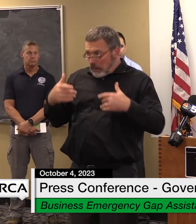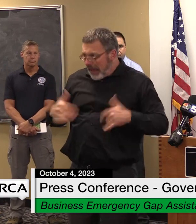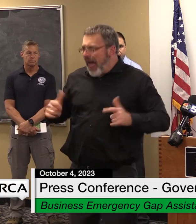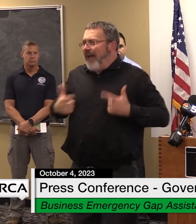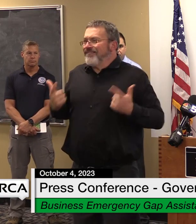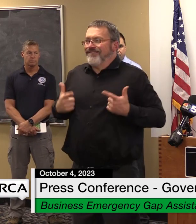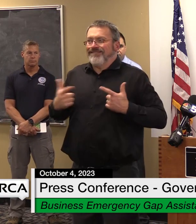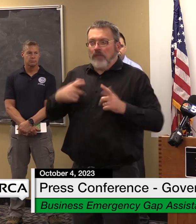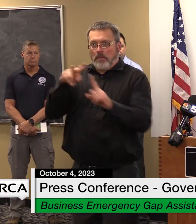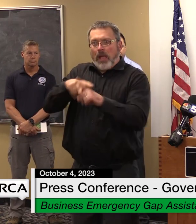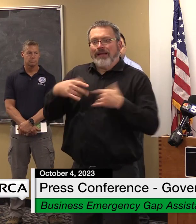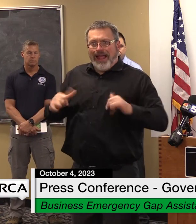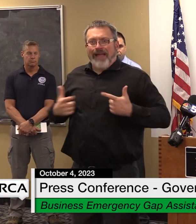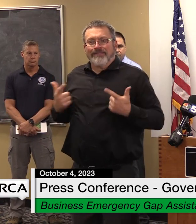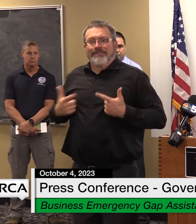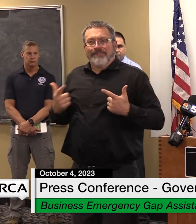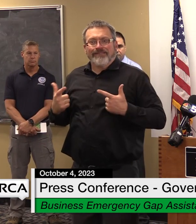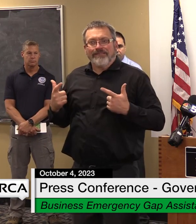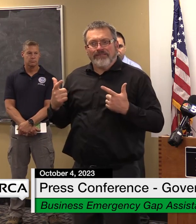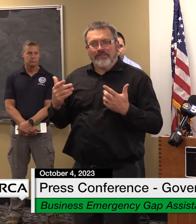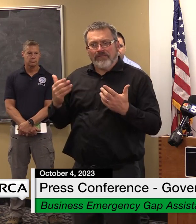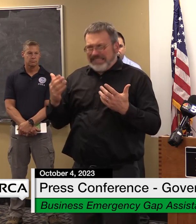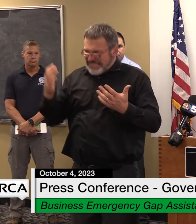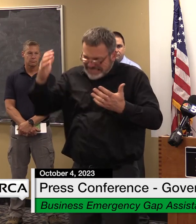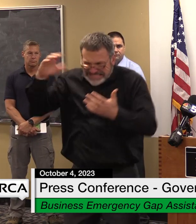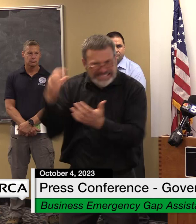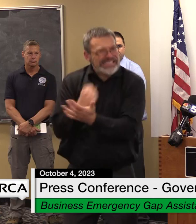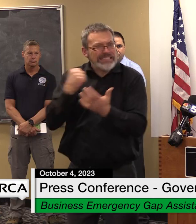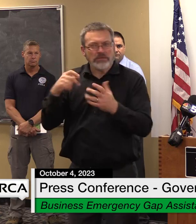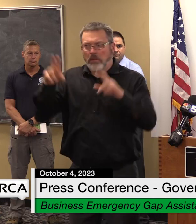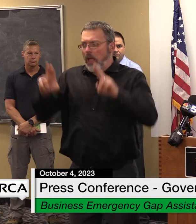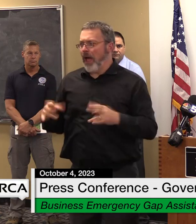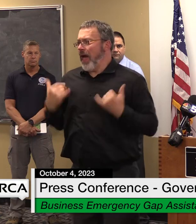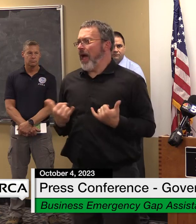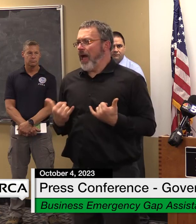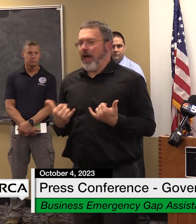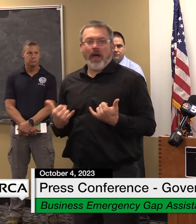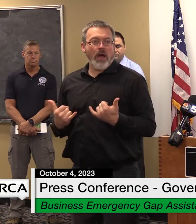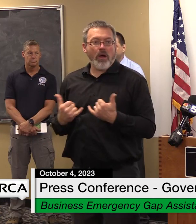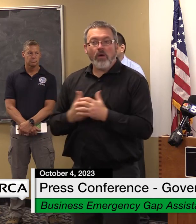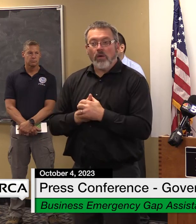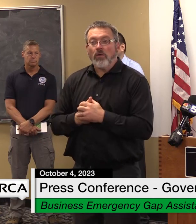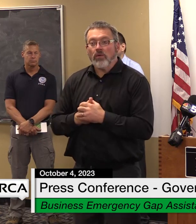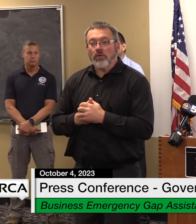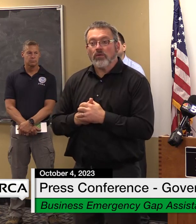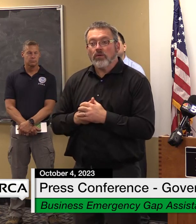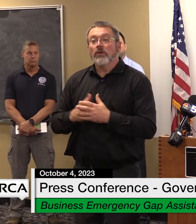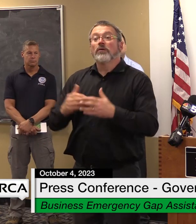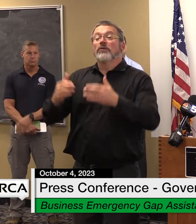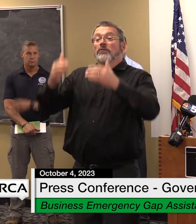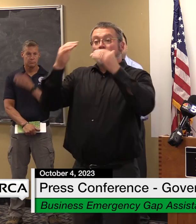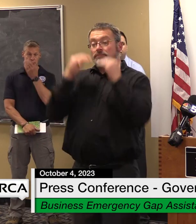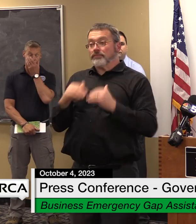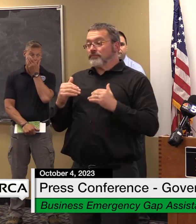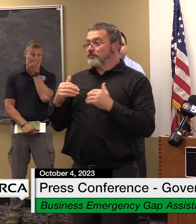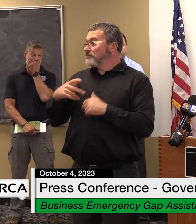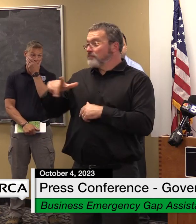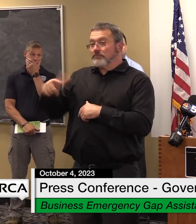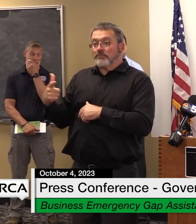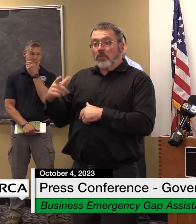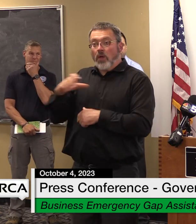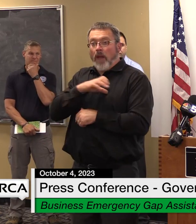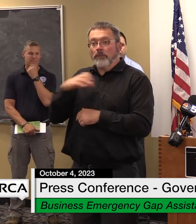apply if you haven't already. Then, Deputy Commissioner Batesy will give an update on debris